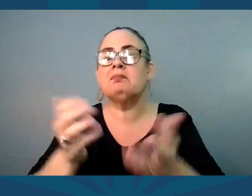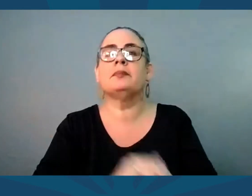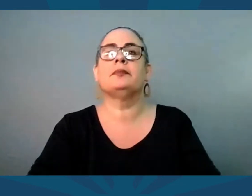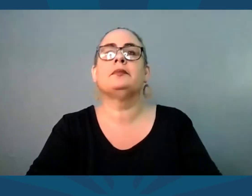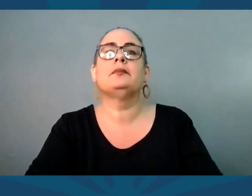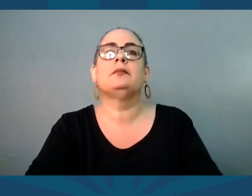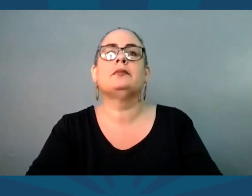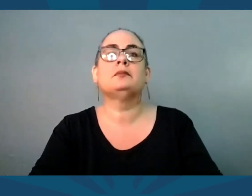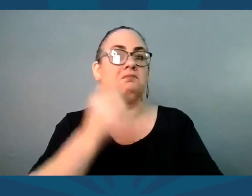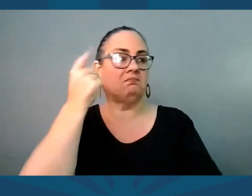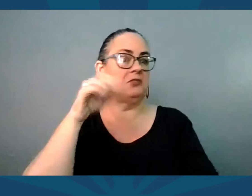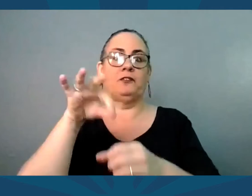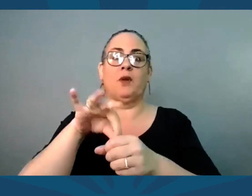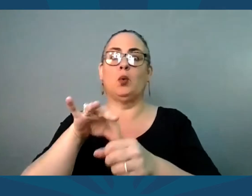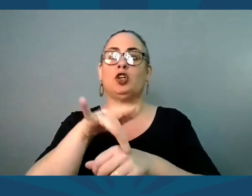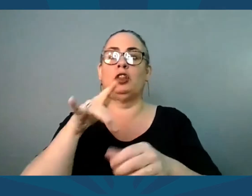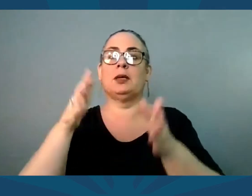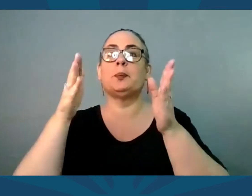Vote early in person.